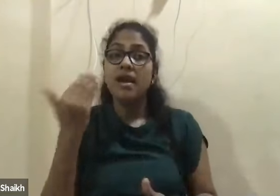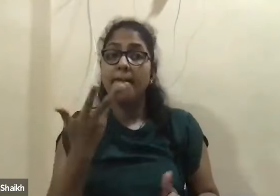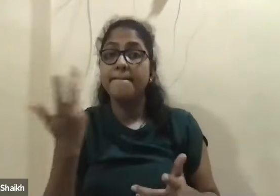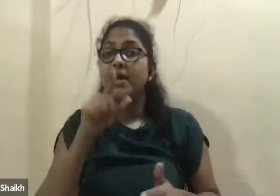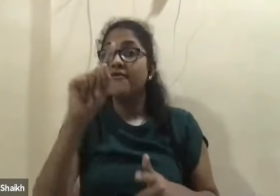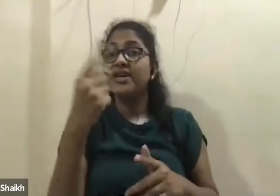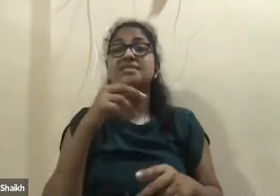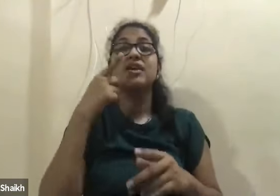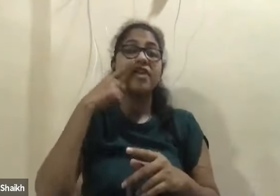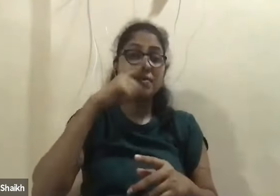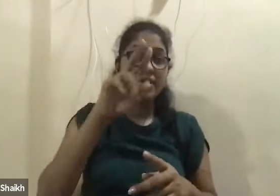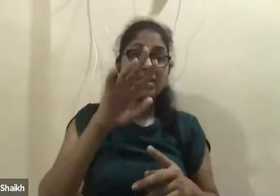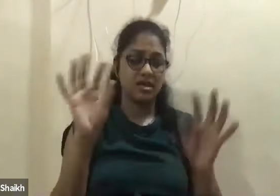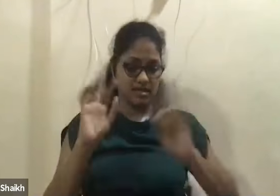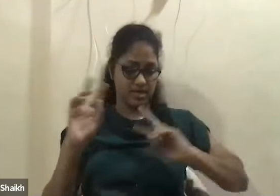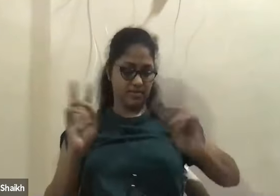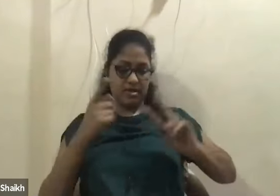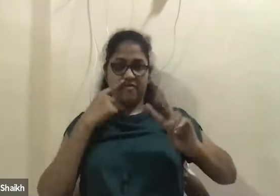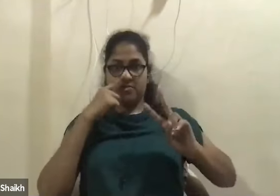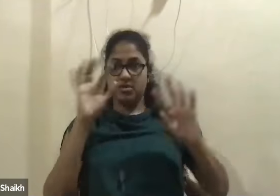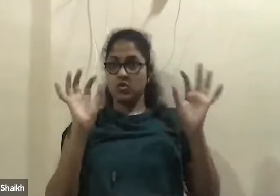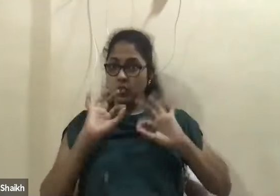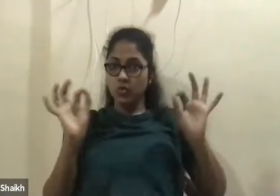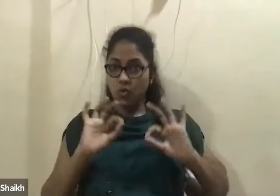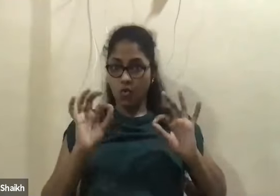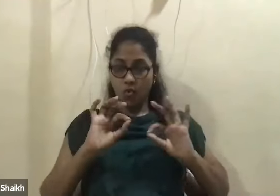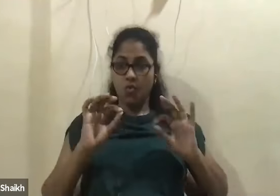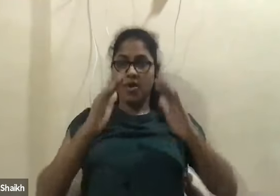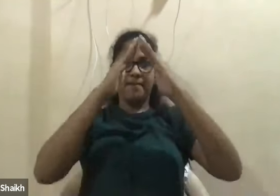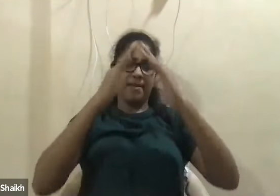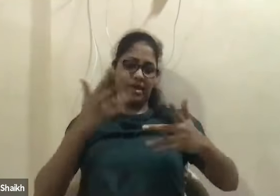both of us. After that, if you convert your house into a